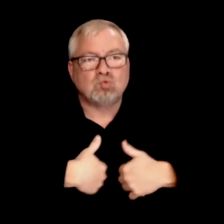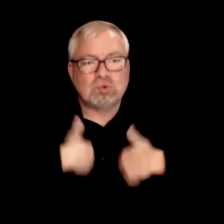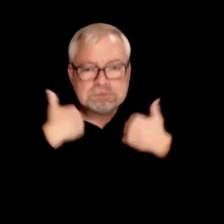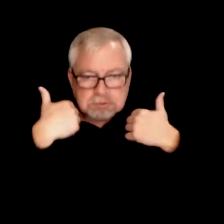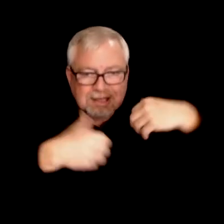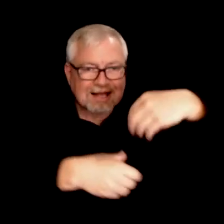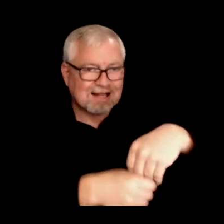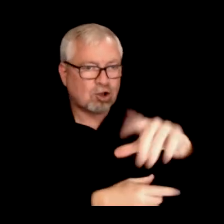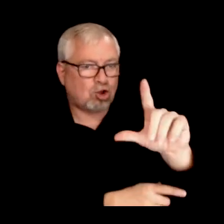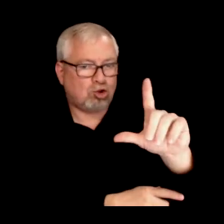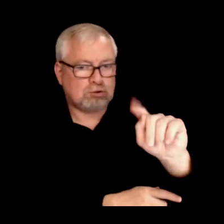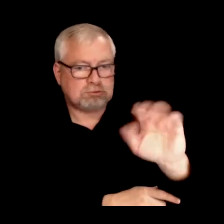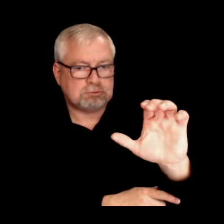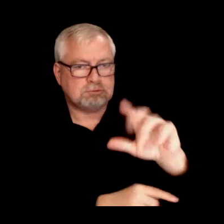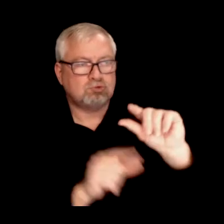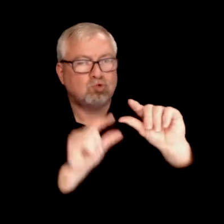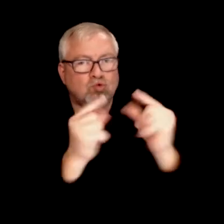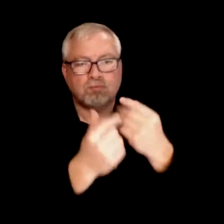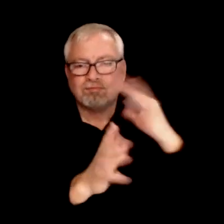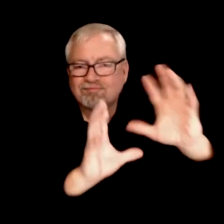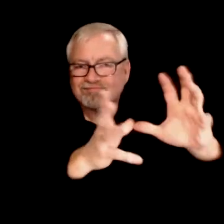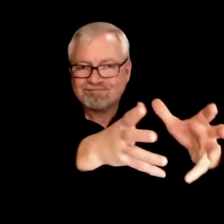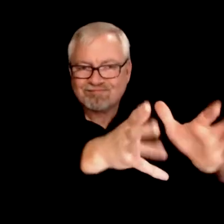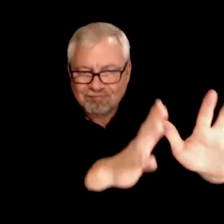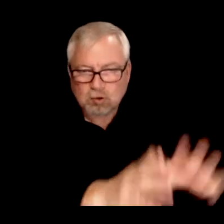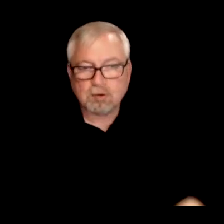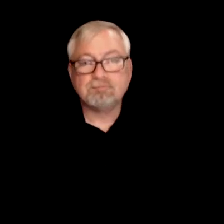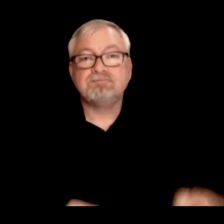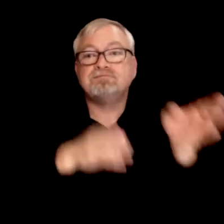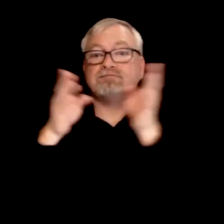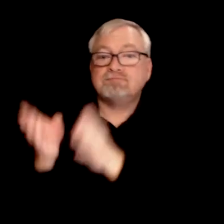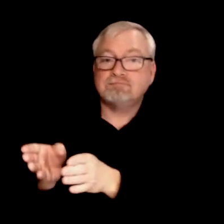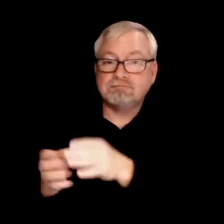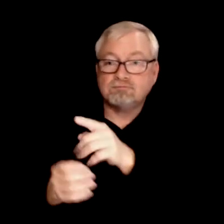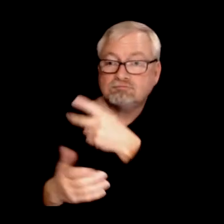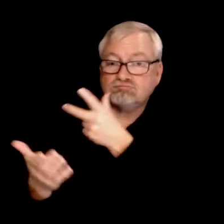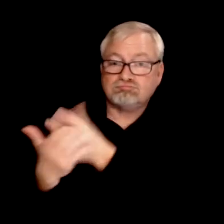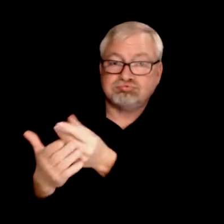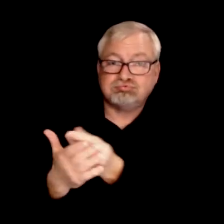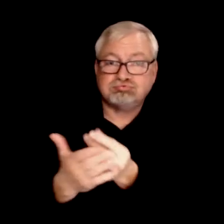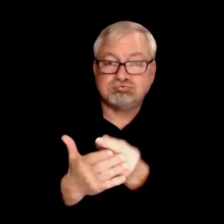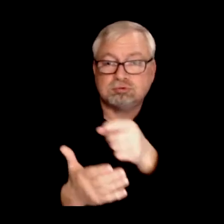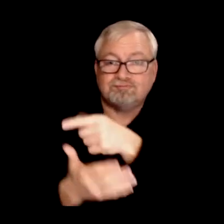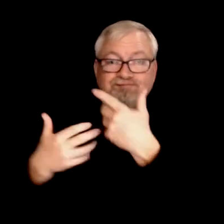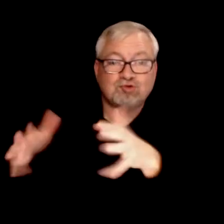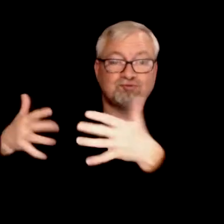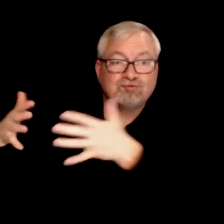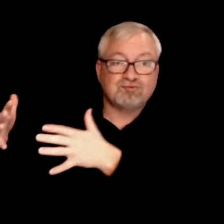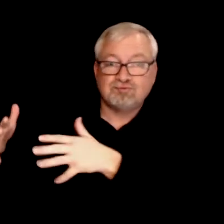been vaccinated, the Moderna vaccine is just coming in this week. So of that